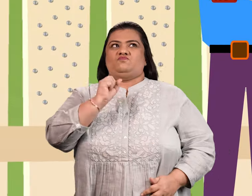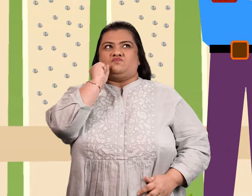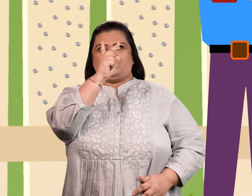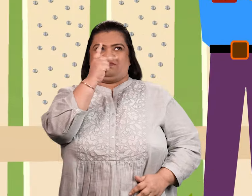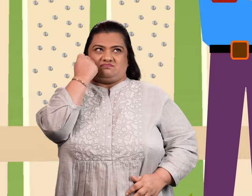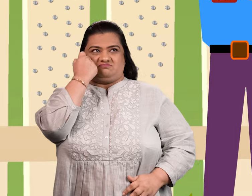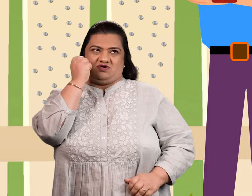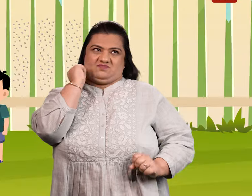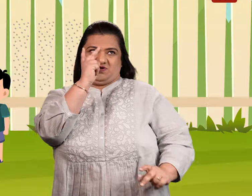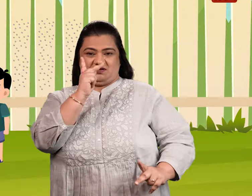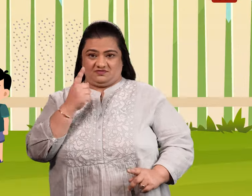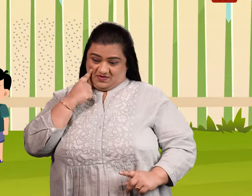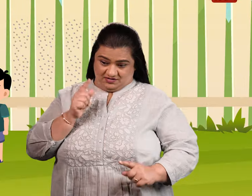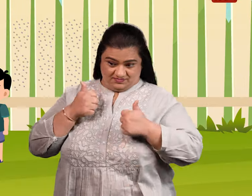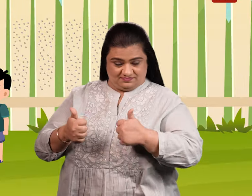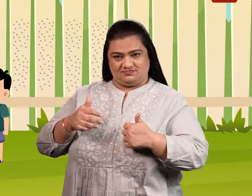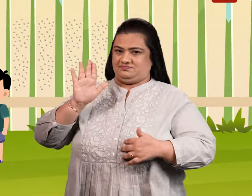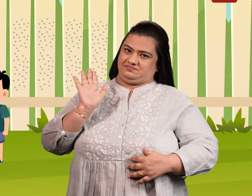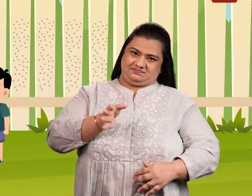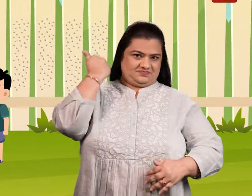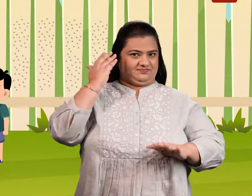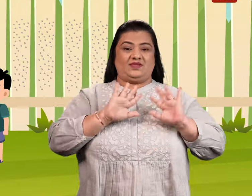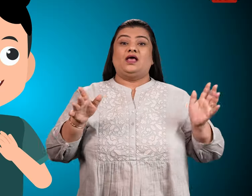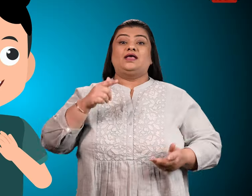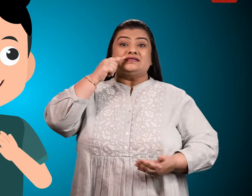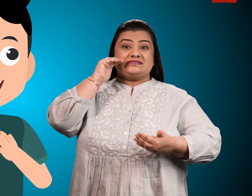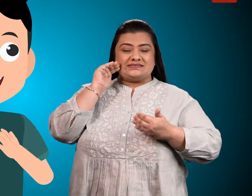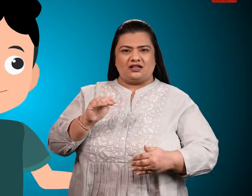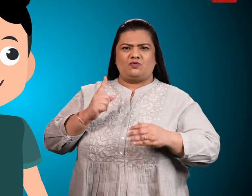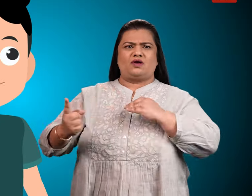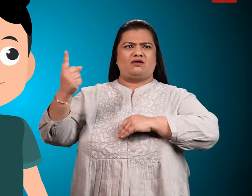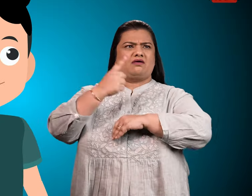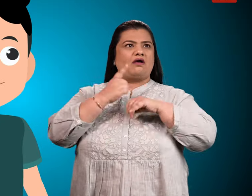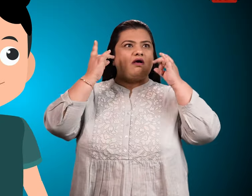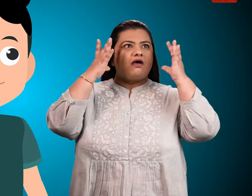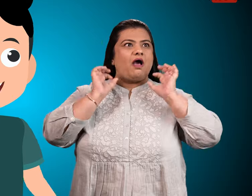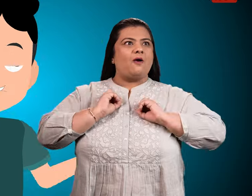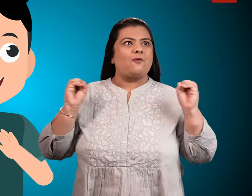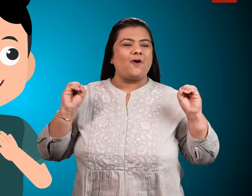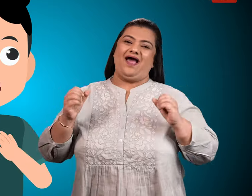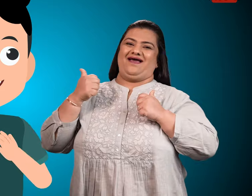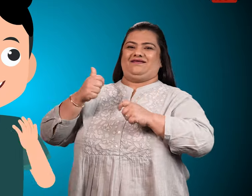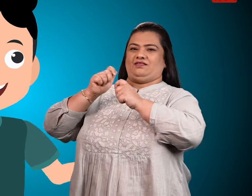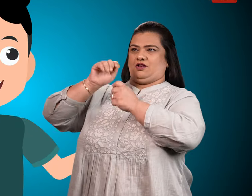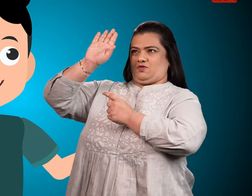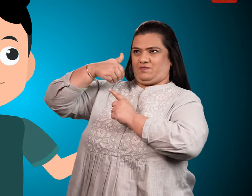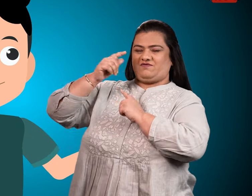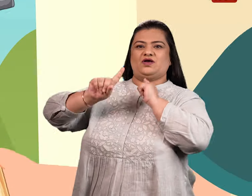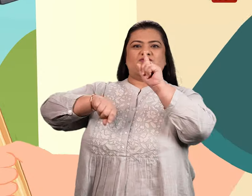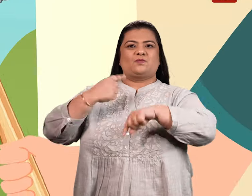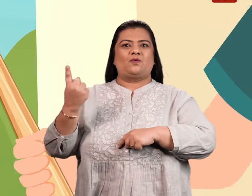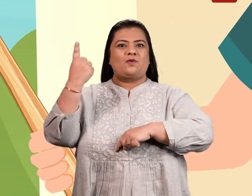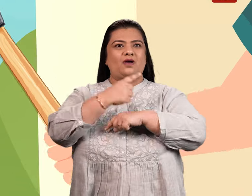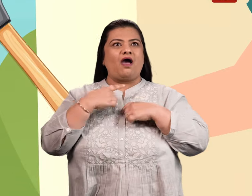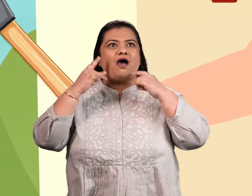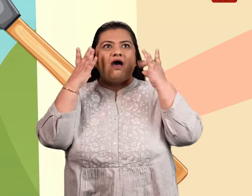The boy agreed. The father then left. Like that, every time the boy did not